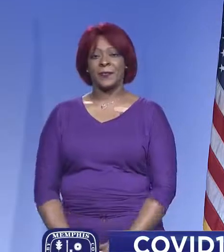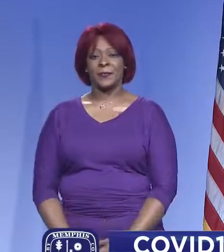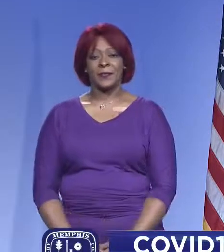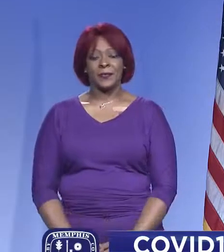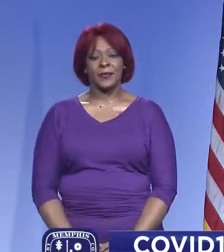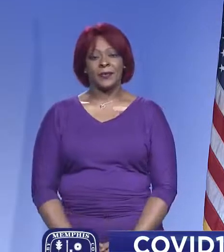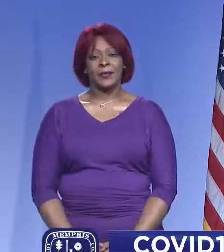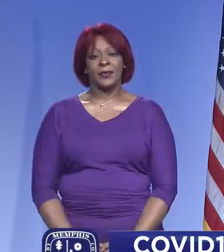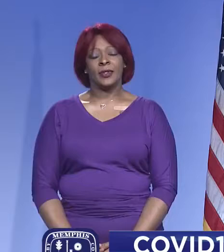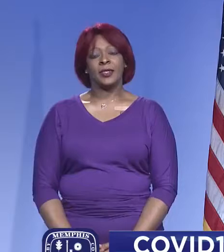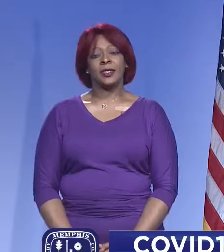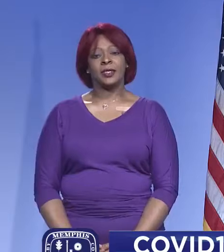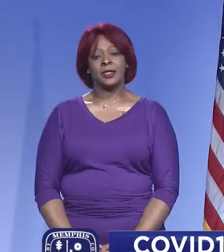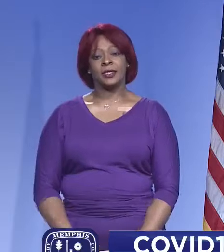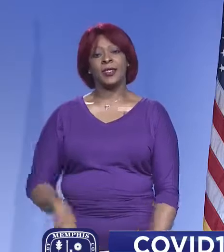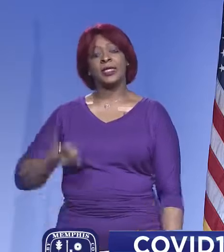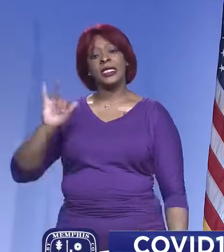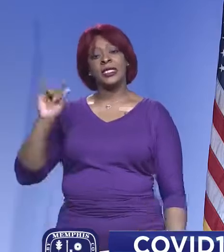Jane Roberts, Daily Memphian.